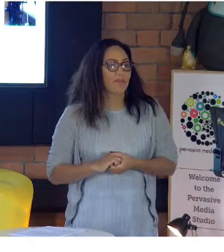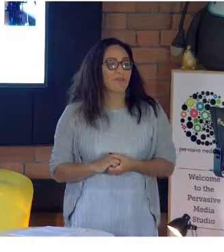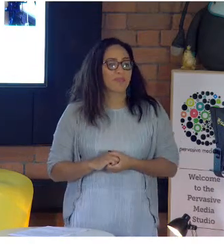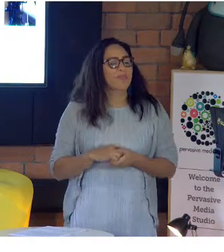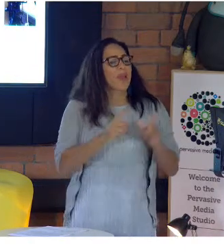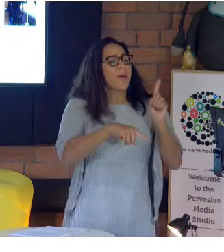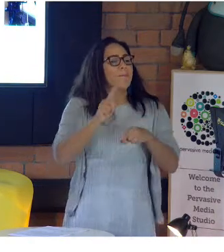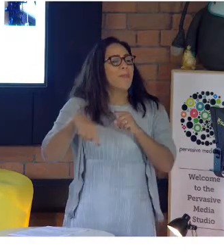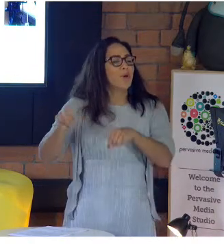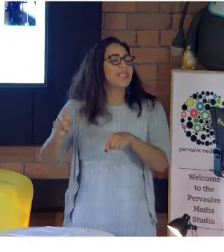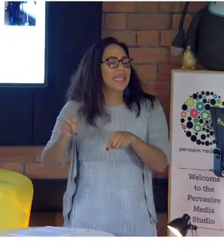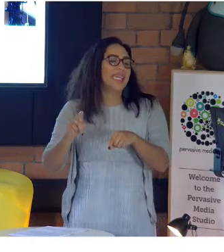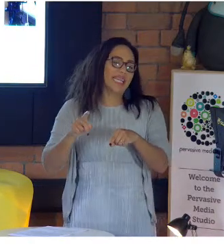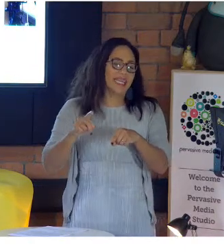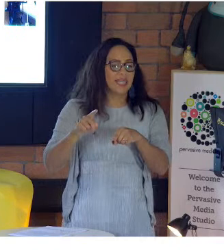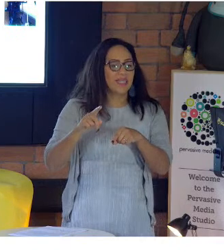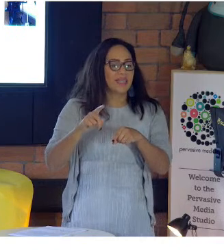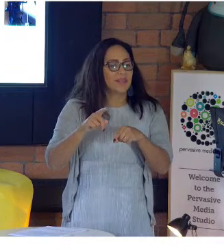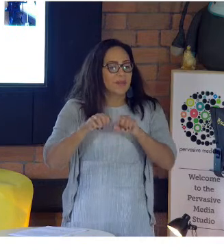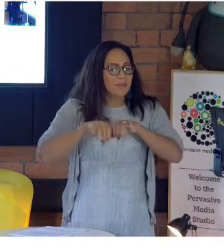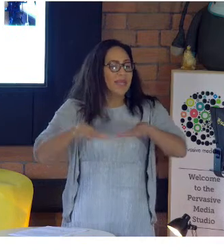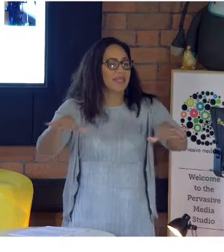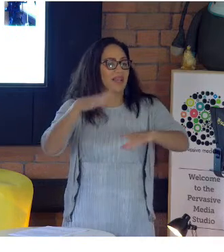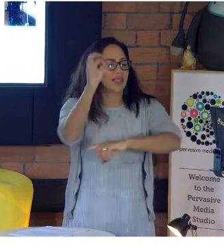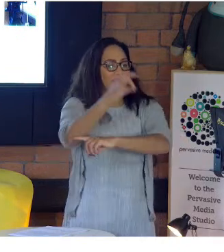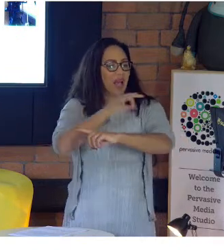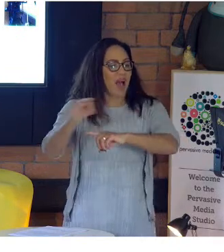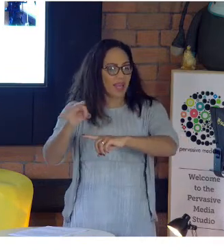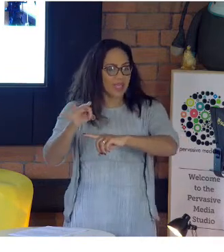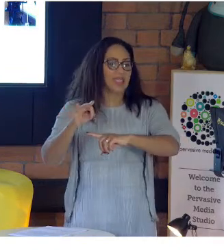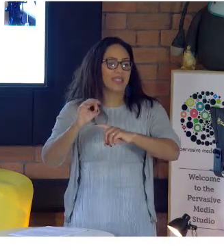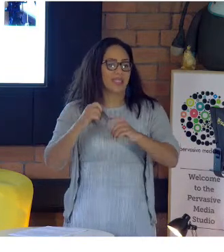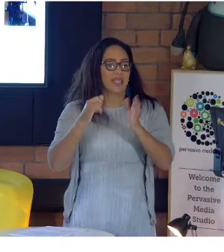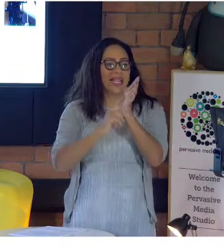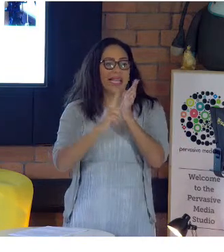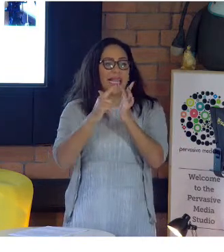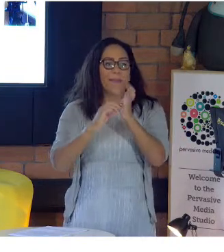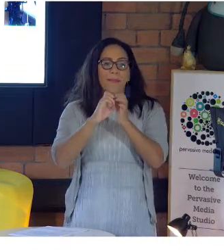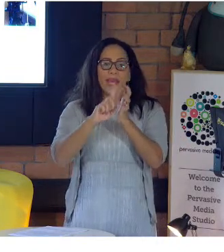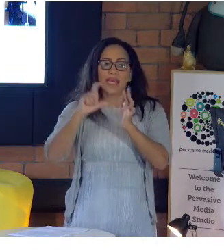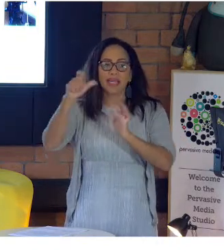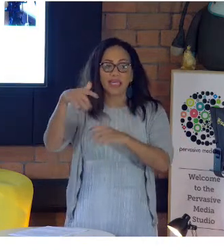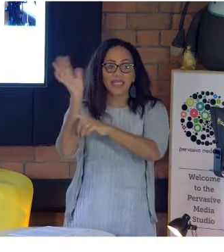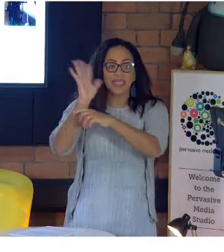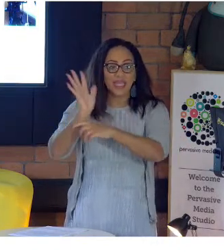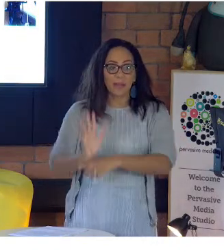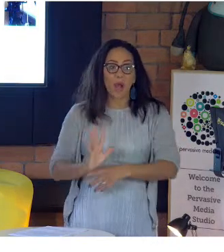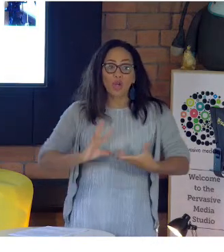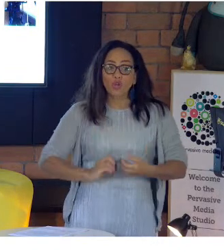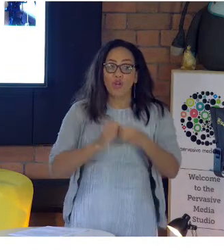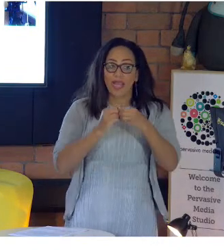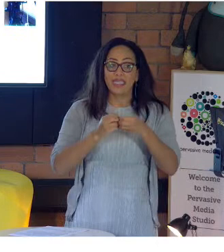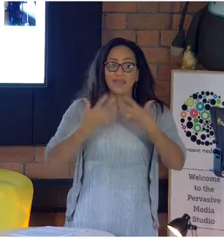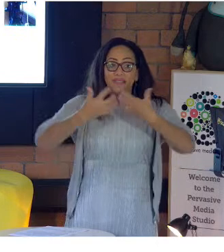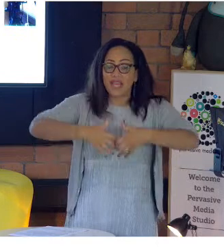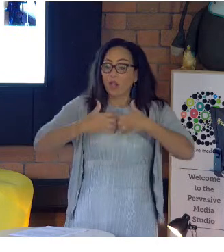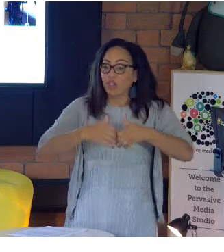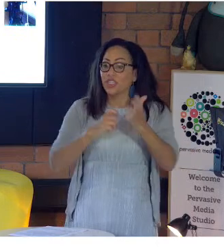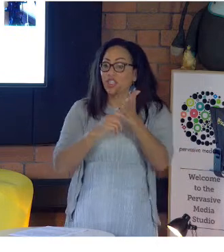design studio Limbic Cinema, creative technologist Toby Harris, and the photographer Khali this